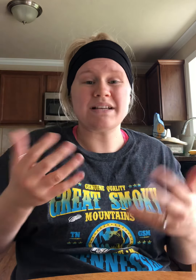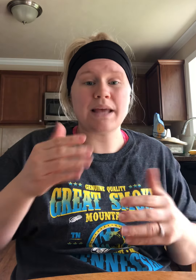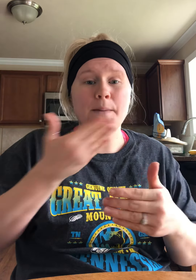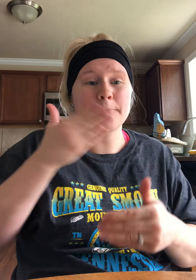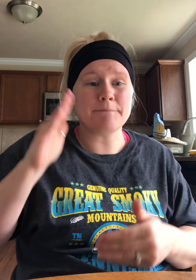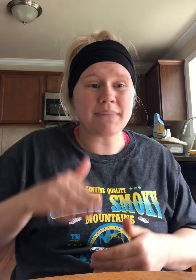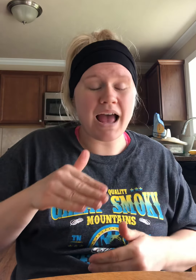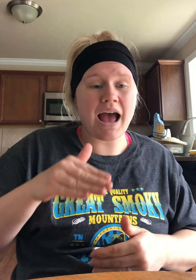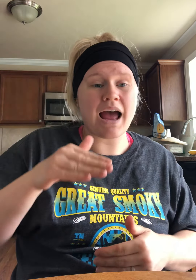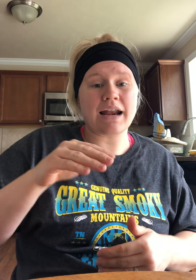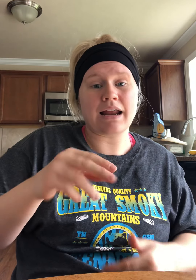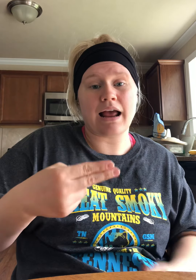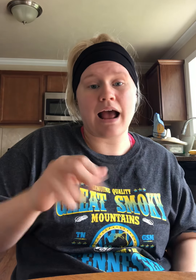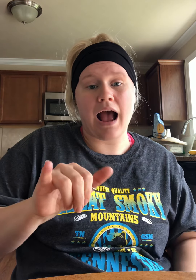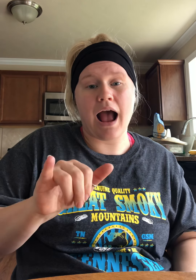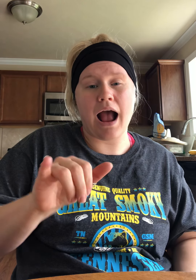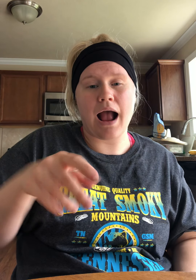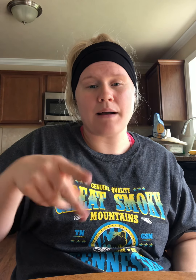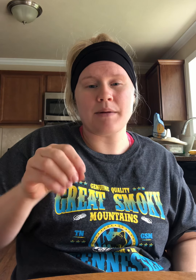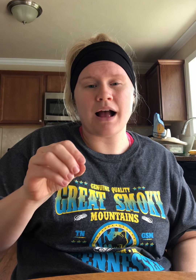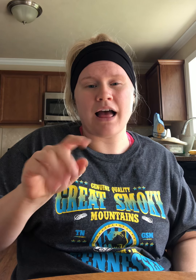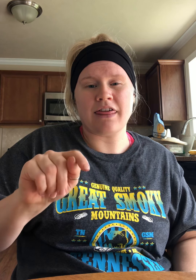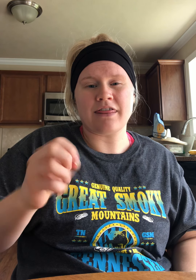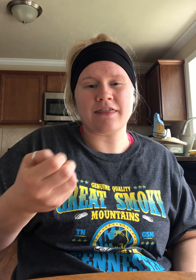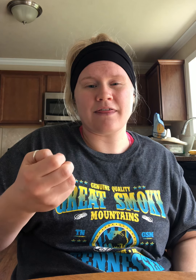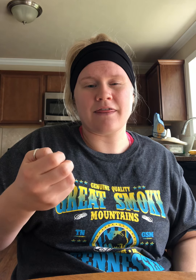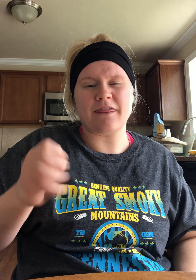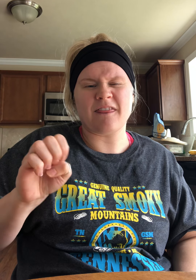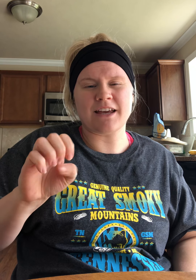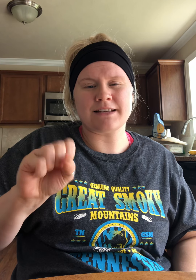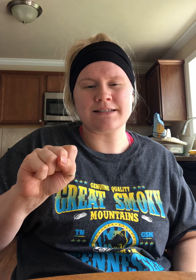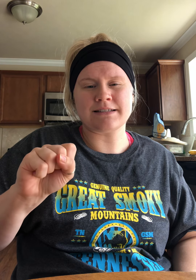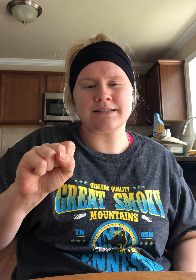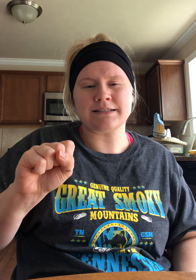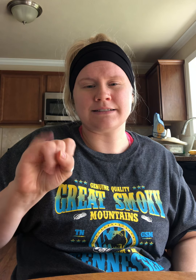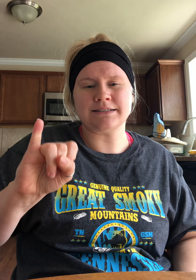as part of the scientific method? Well, you could say that